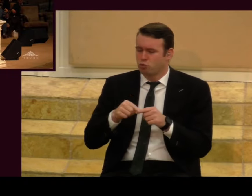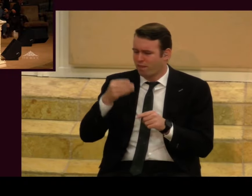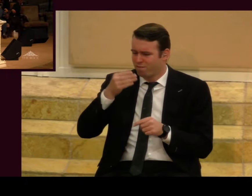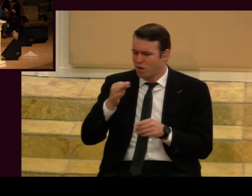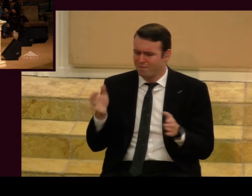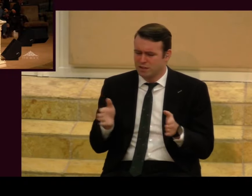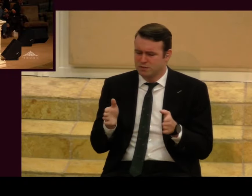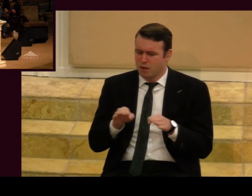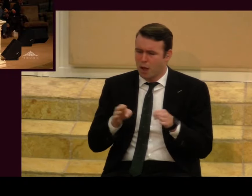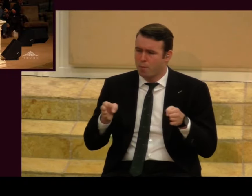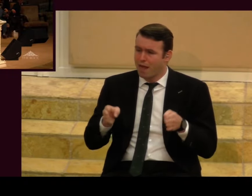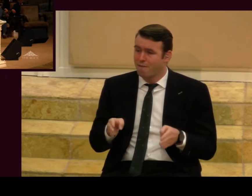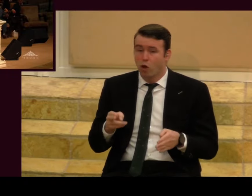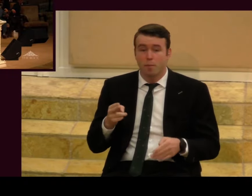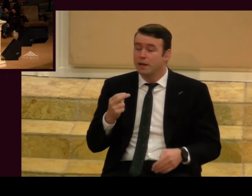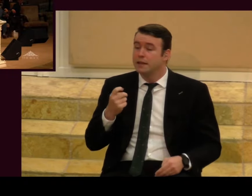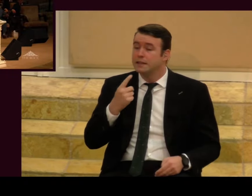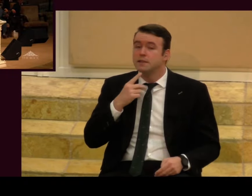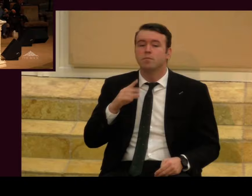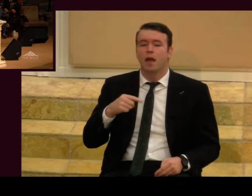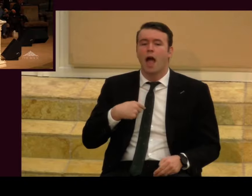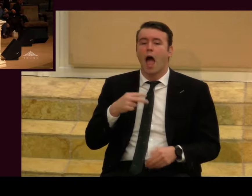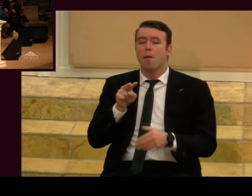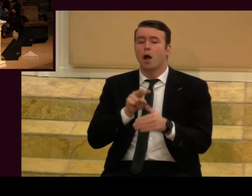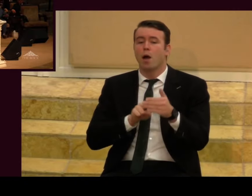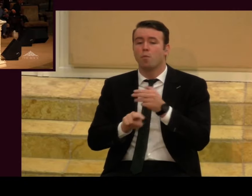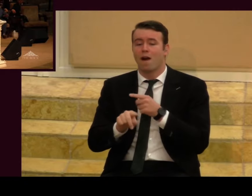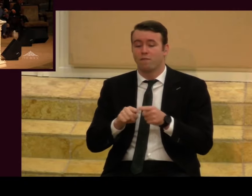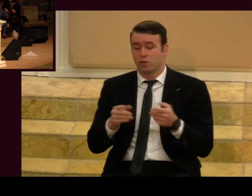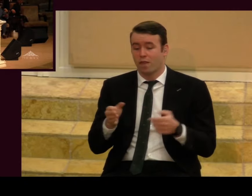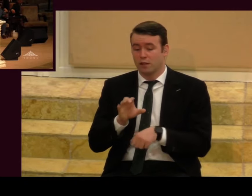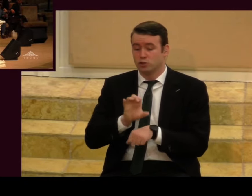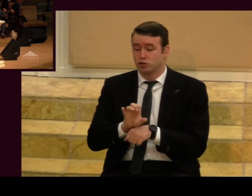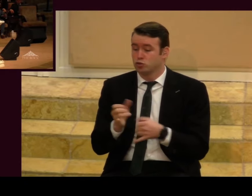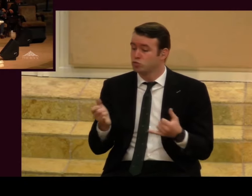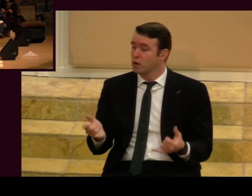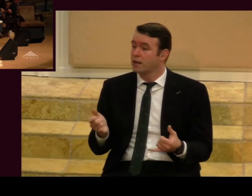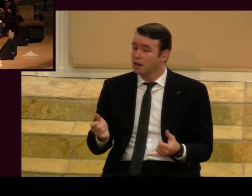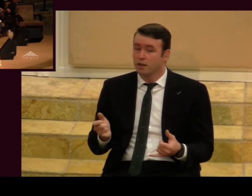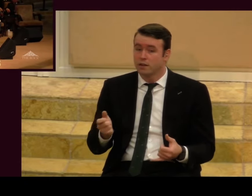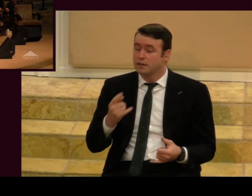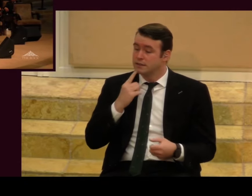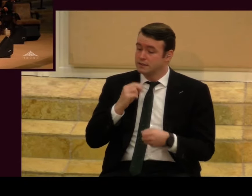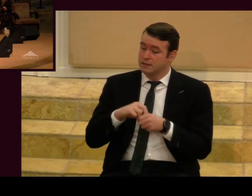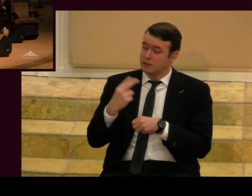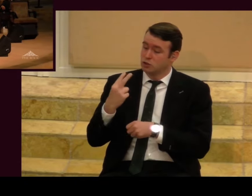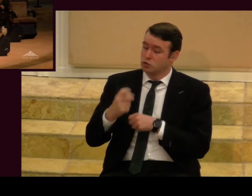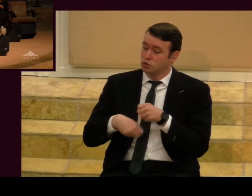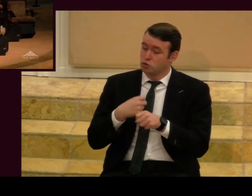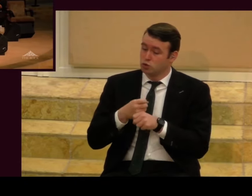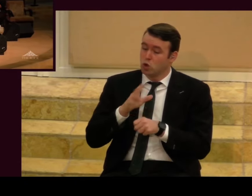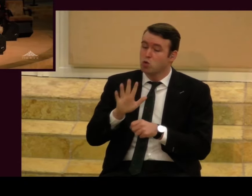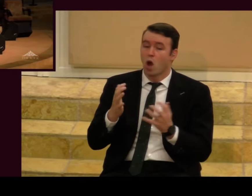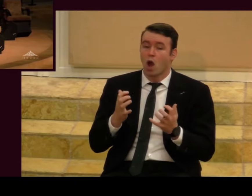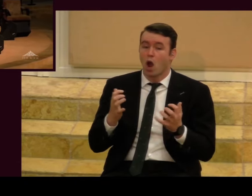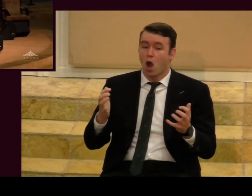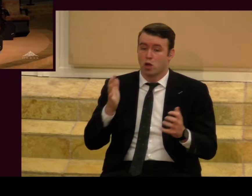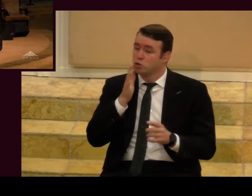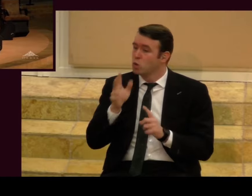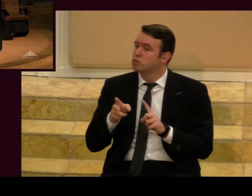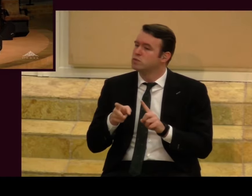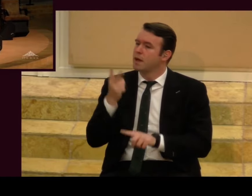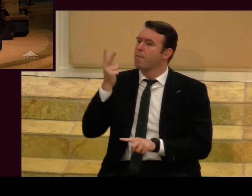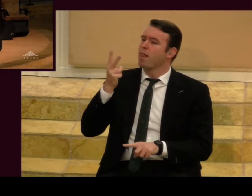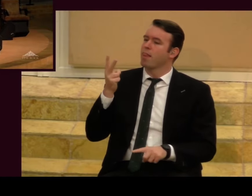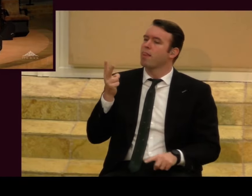front of our little platform and he says, I'm going to prophesy to this church right now. He said, in 2 years' time, your congregation